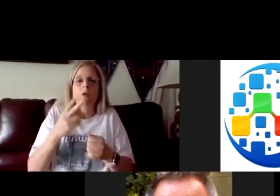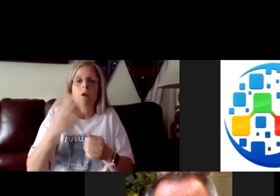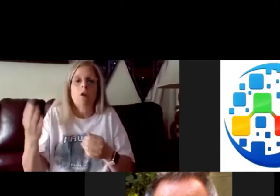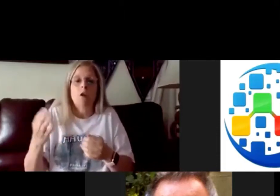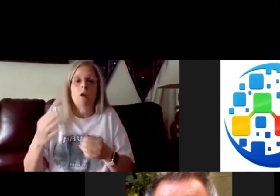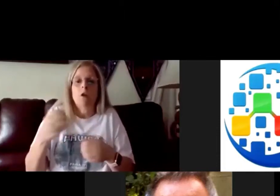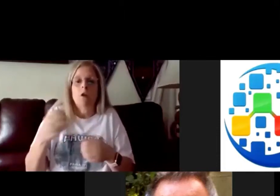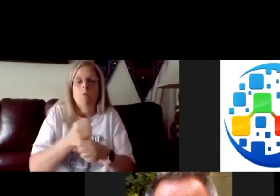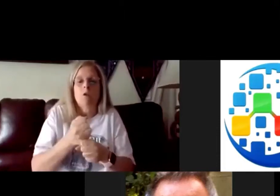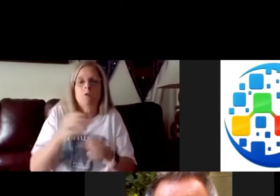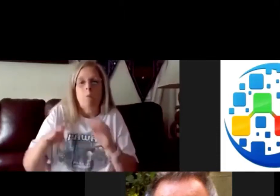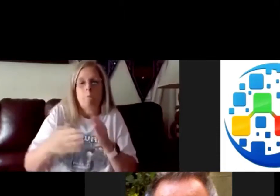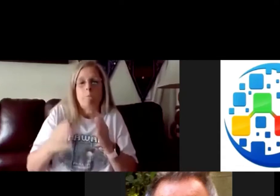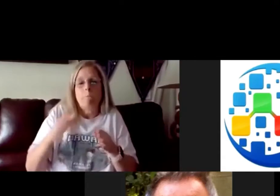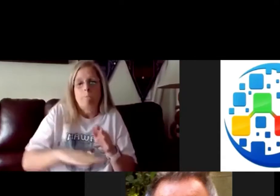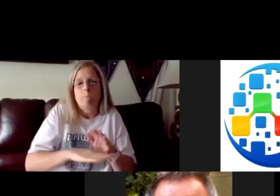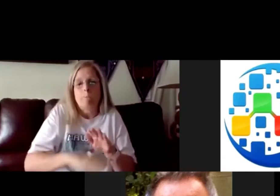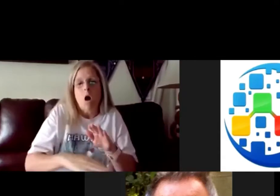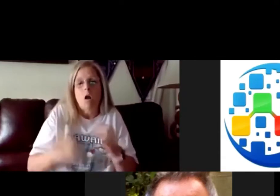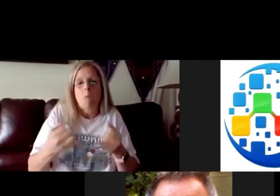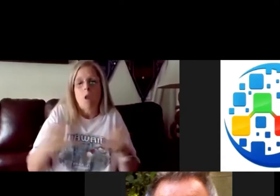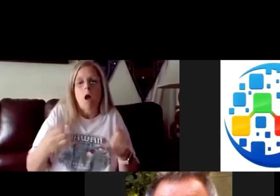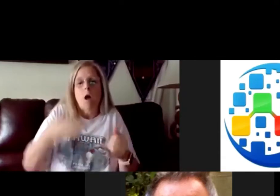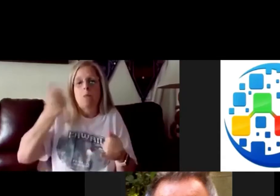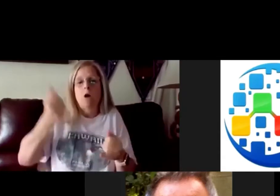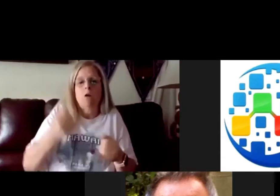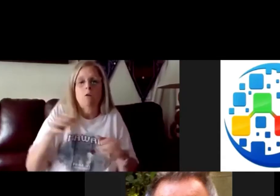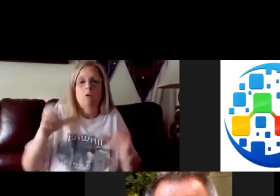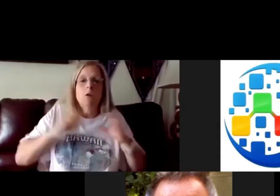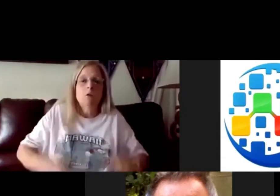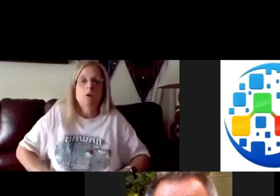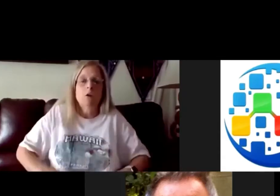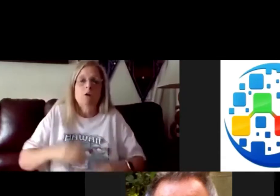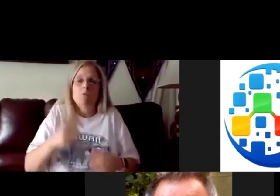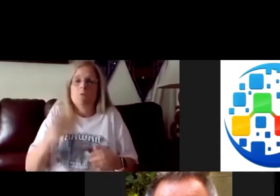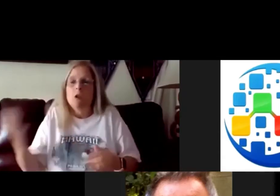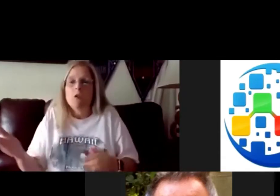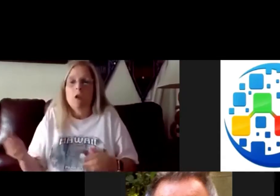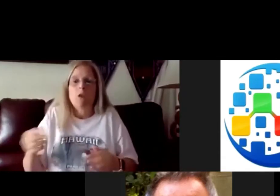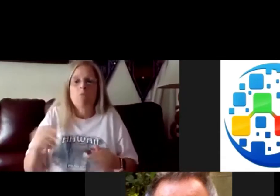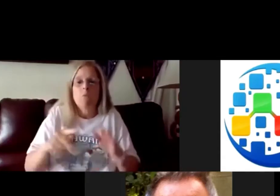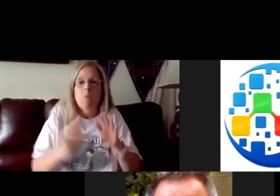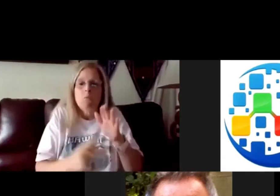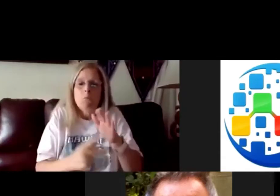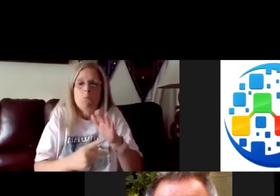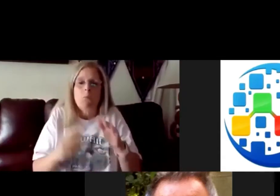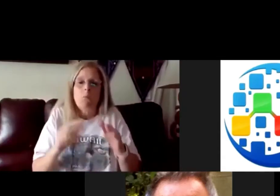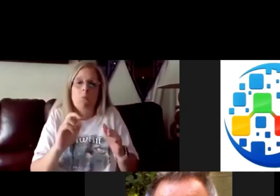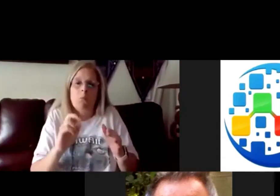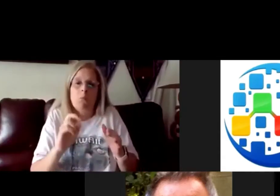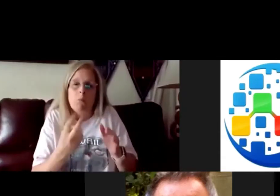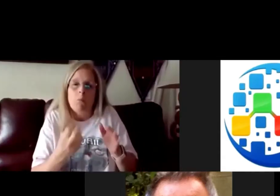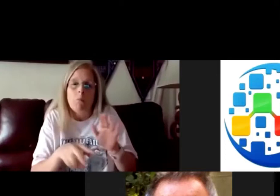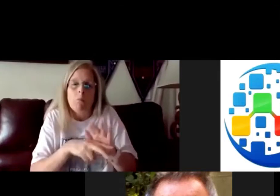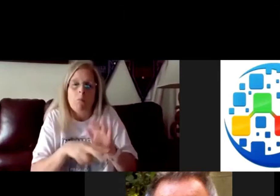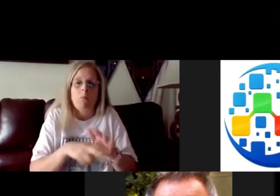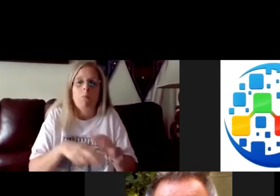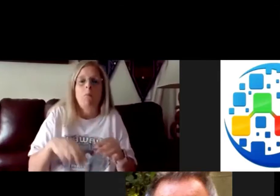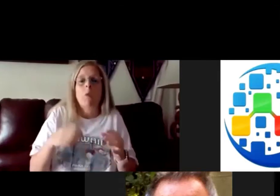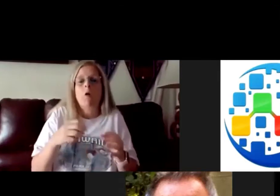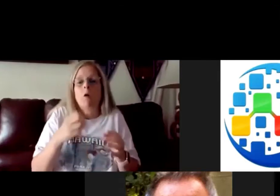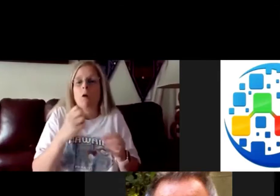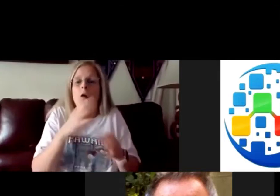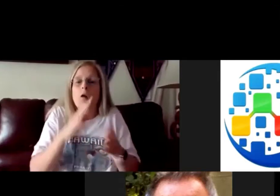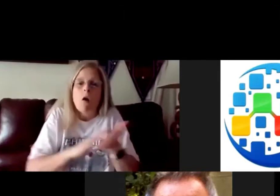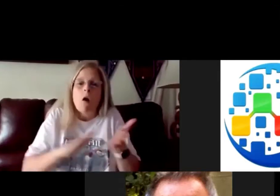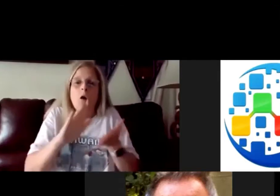line better. And these customers could be anything from K through 12. It could be colleges. It could be small, medium,